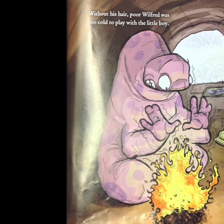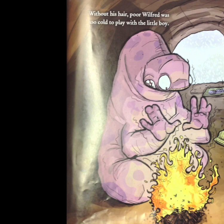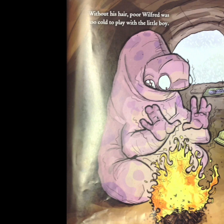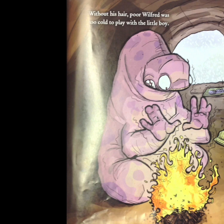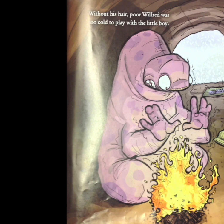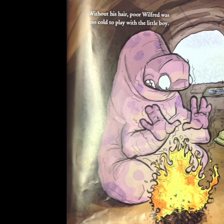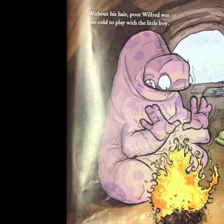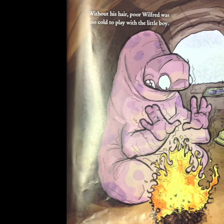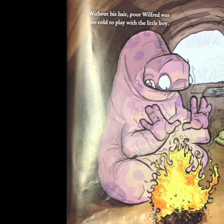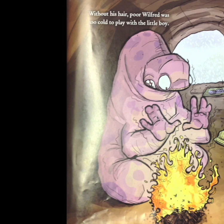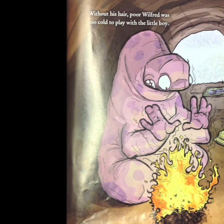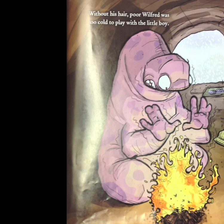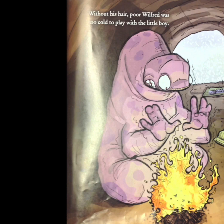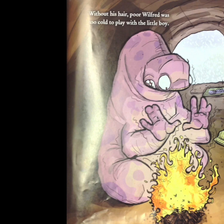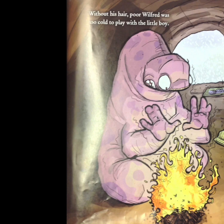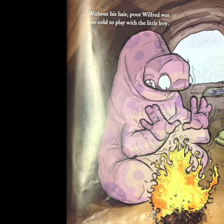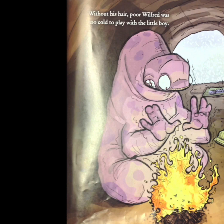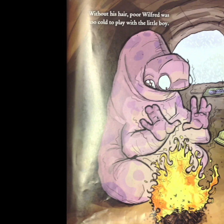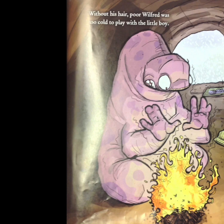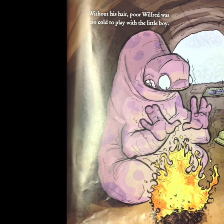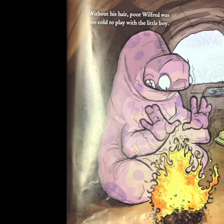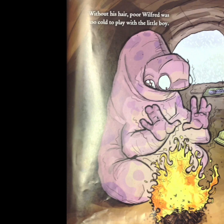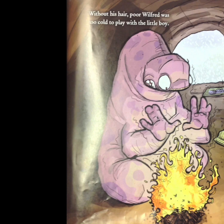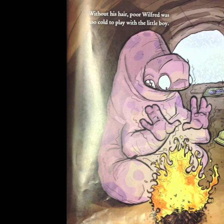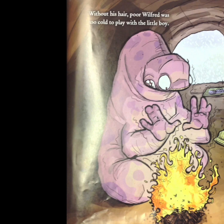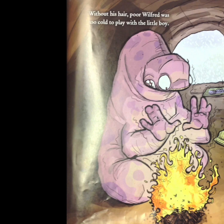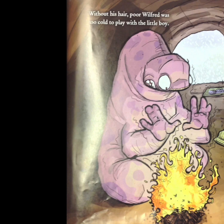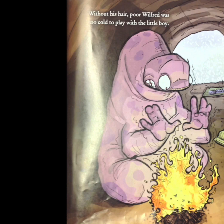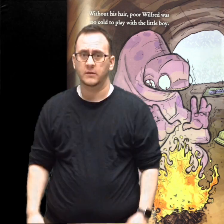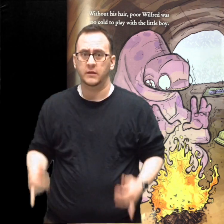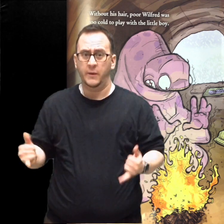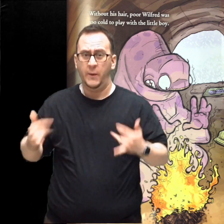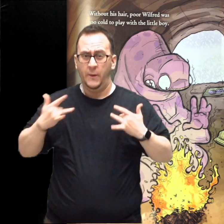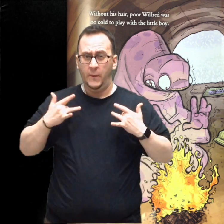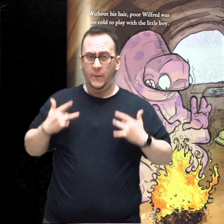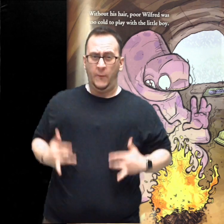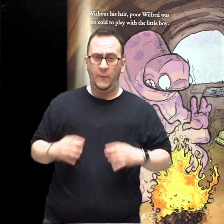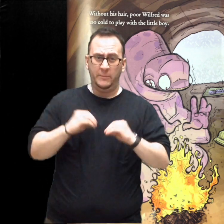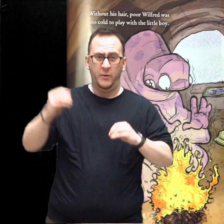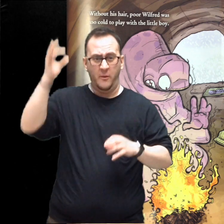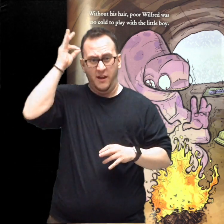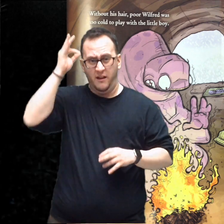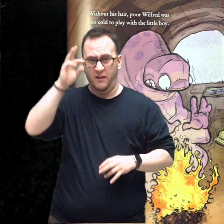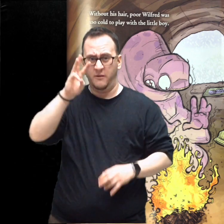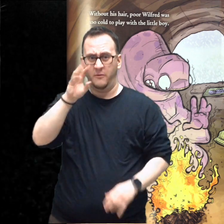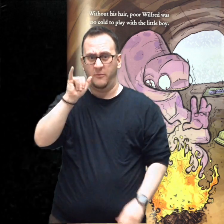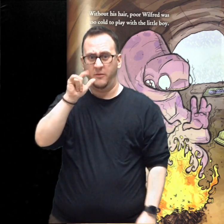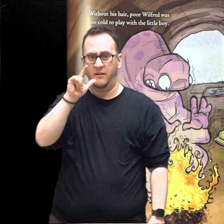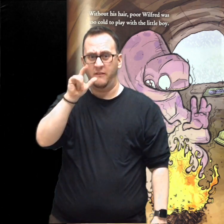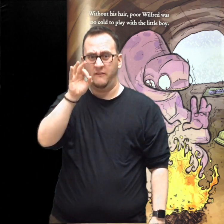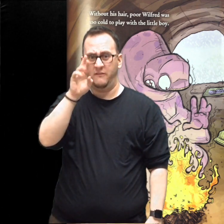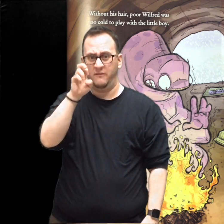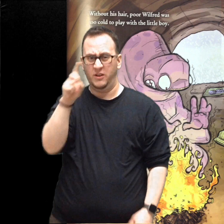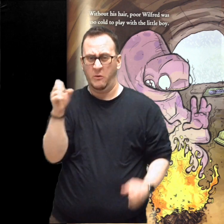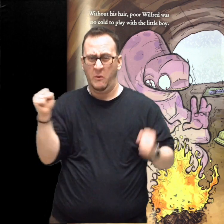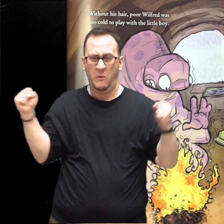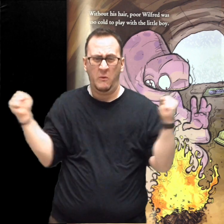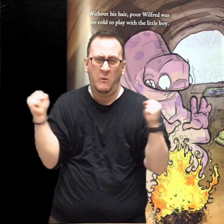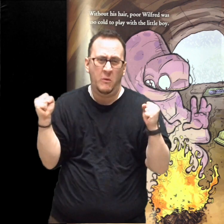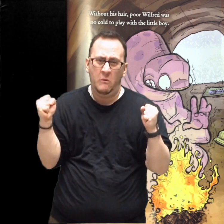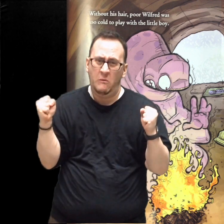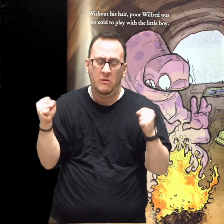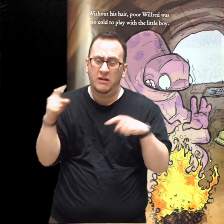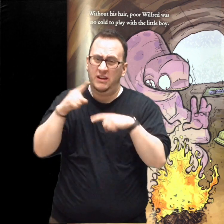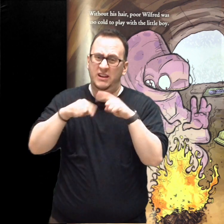painting on the wall of Wilfred and the boy that reads Friends. Without his hair, poor Wilfred was too cold to play with the